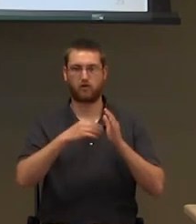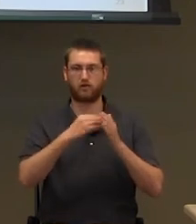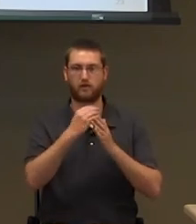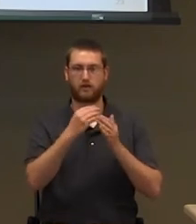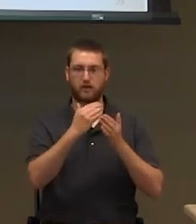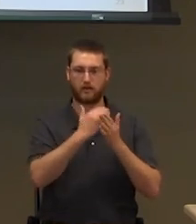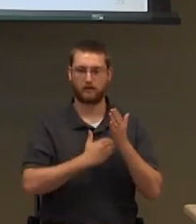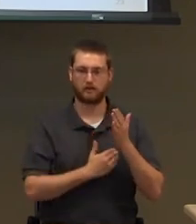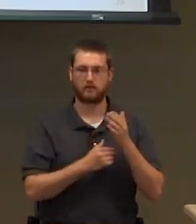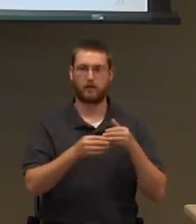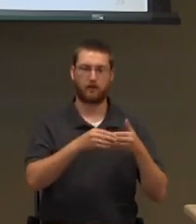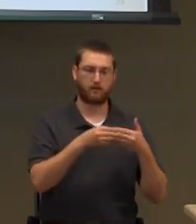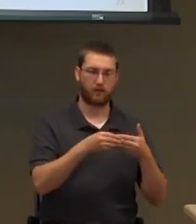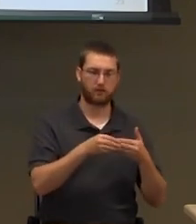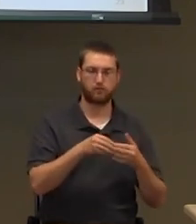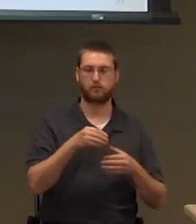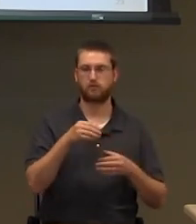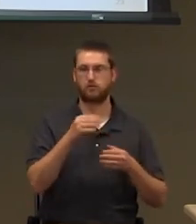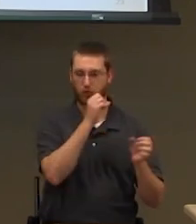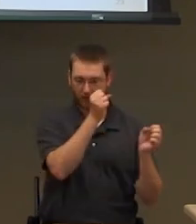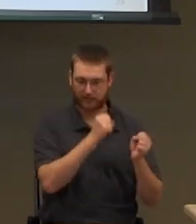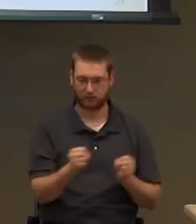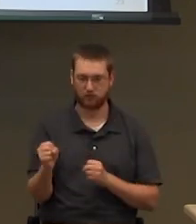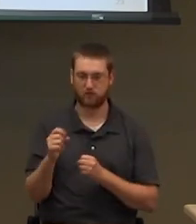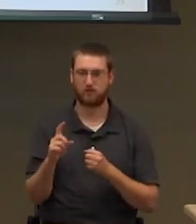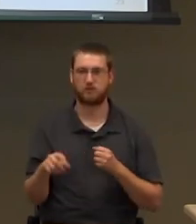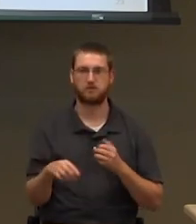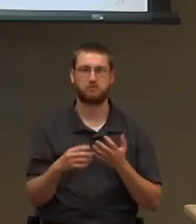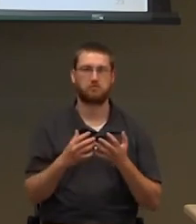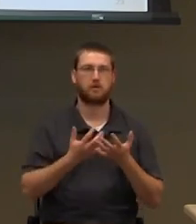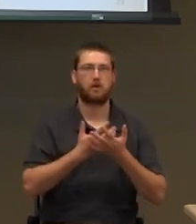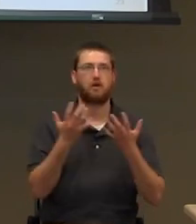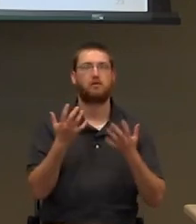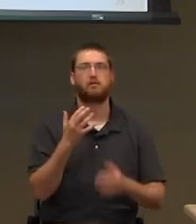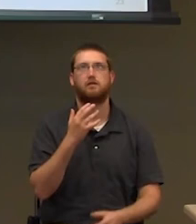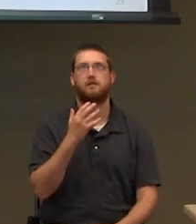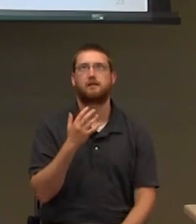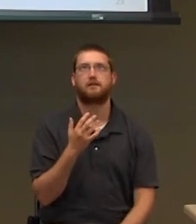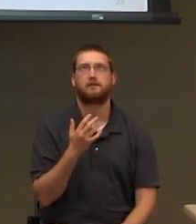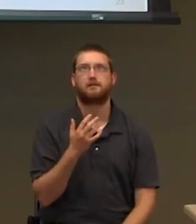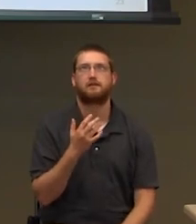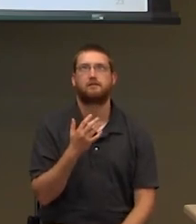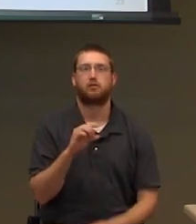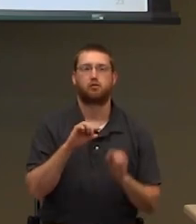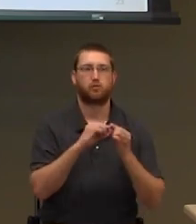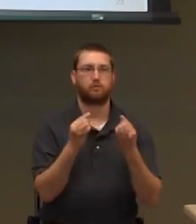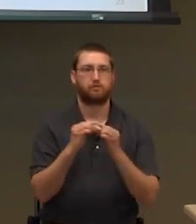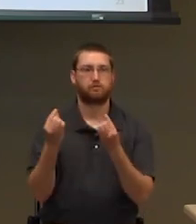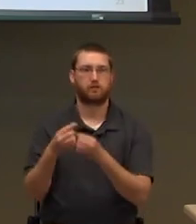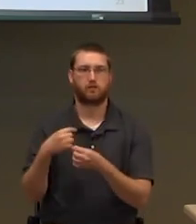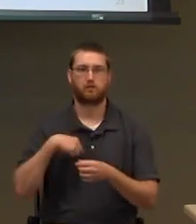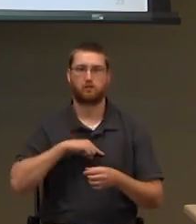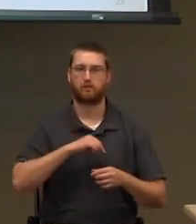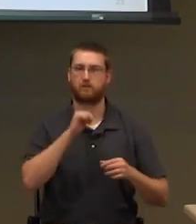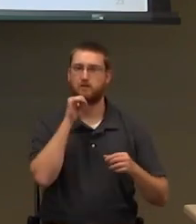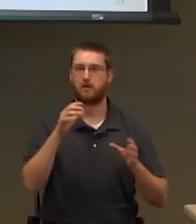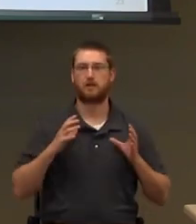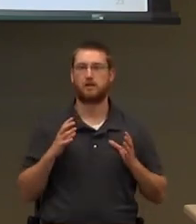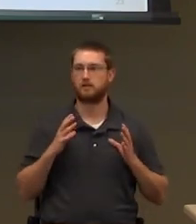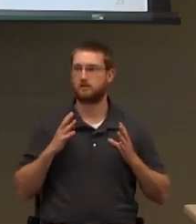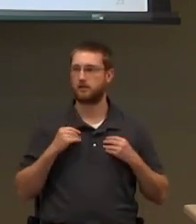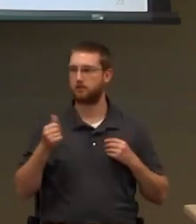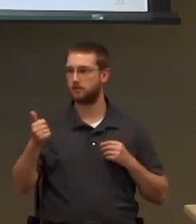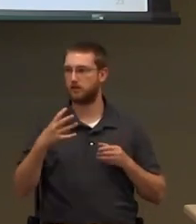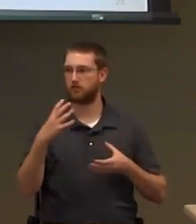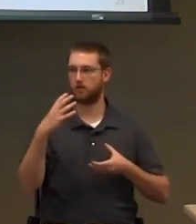flexible, being strategic, you know, there have been a lot of entities that we've not accepted. And you've been on the industrial